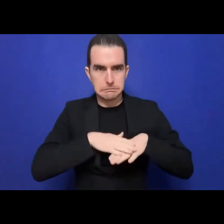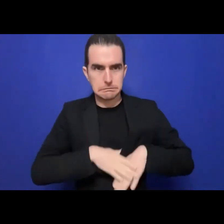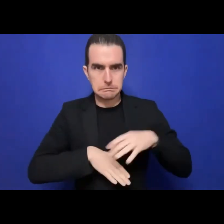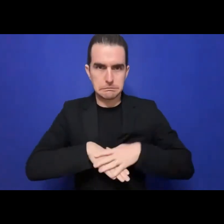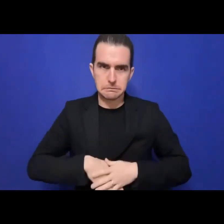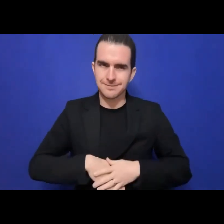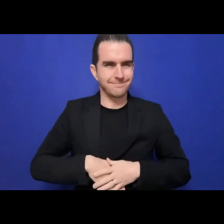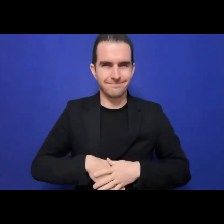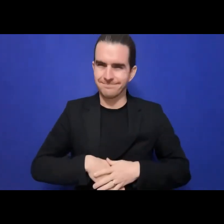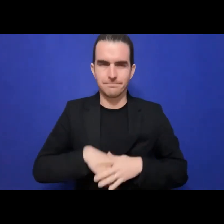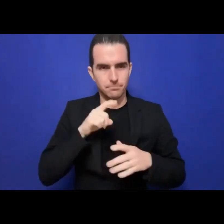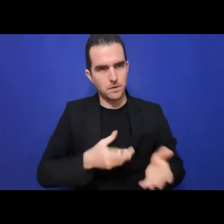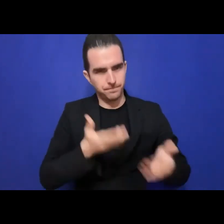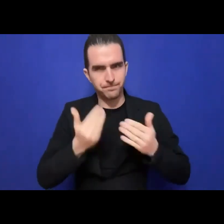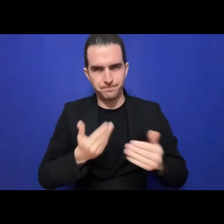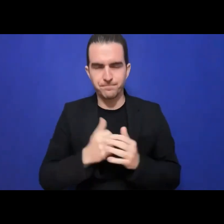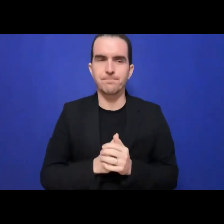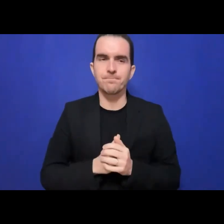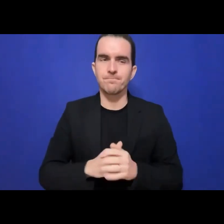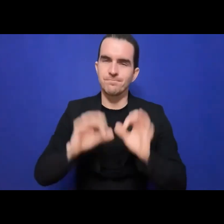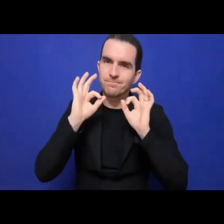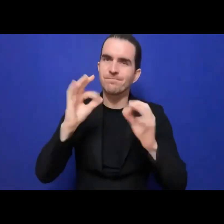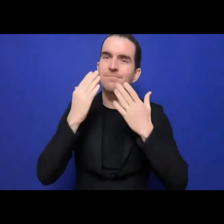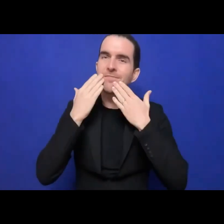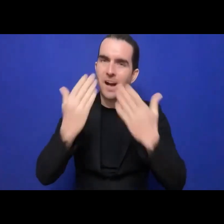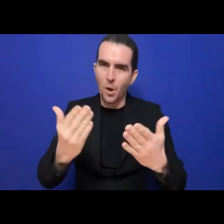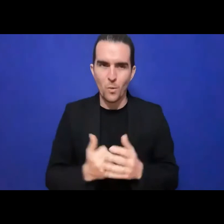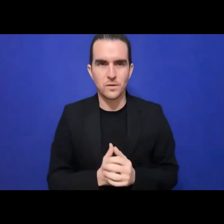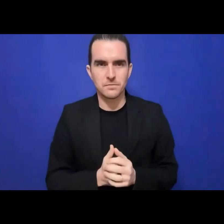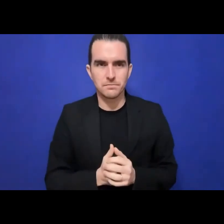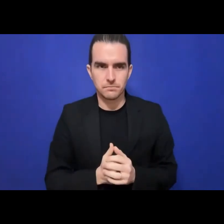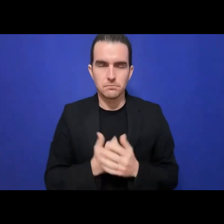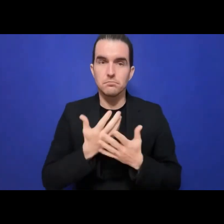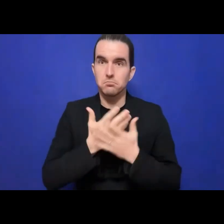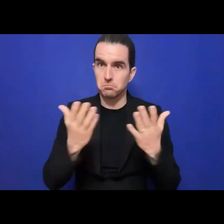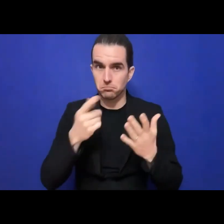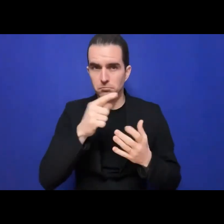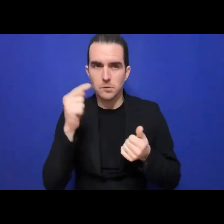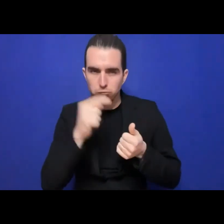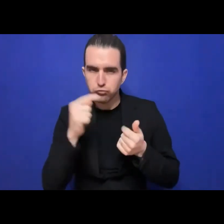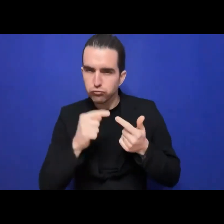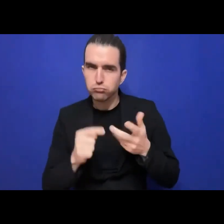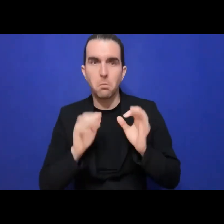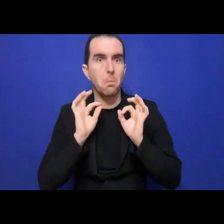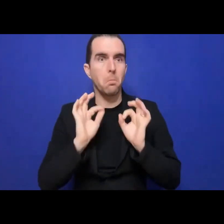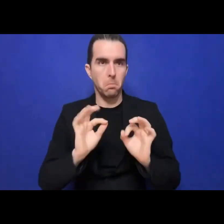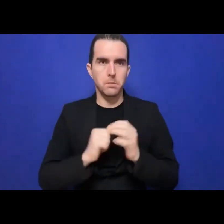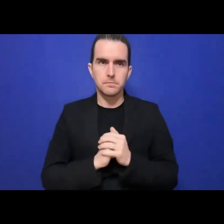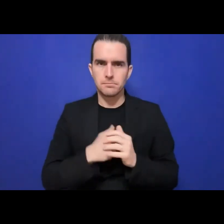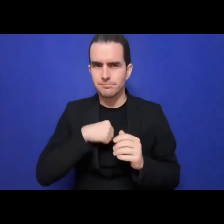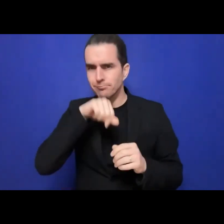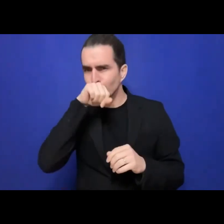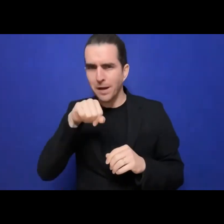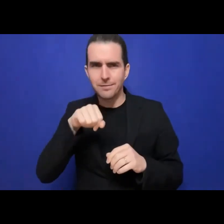and mental health also came up as an issue that's really not being addressed here in the US either, particularly